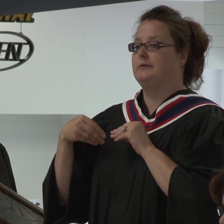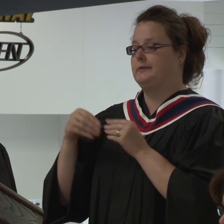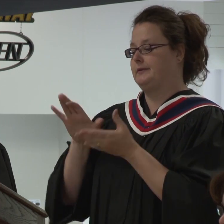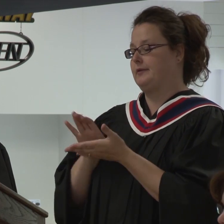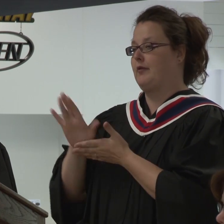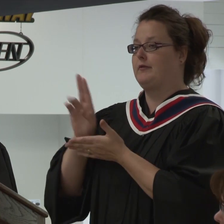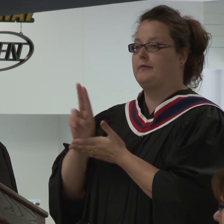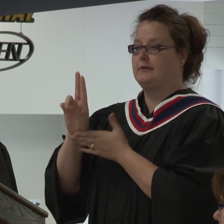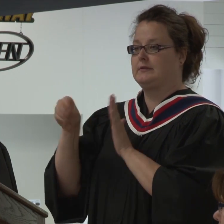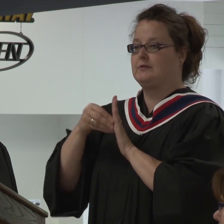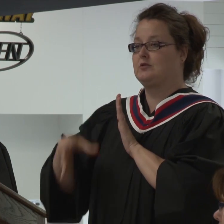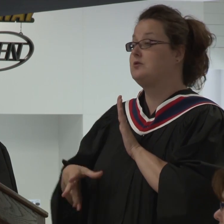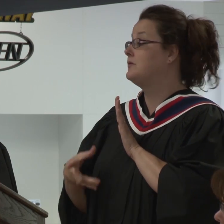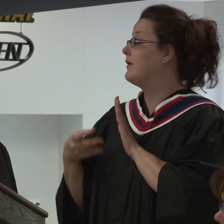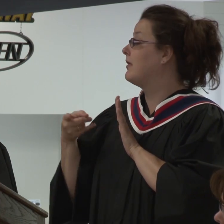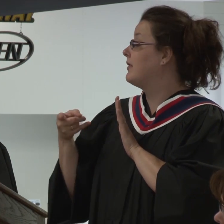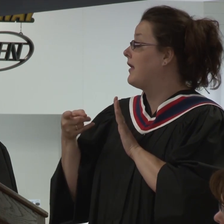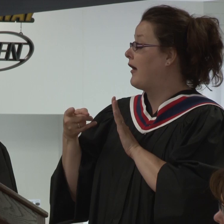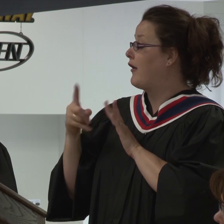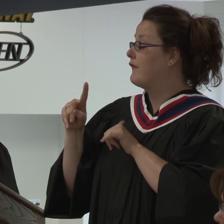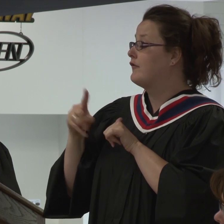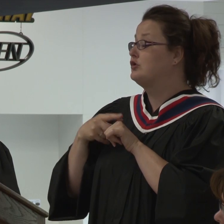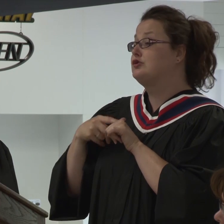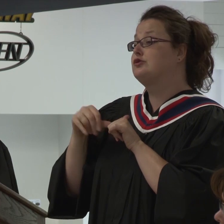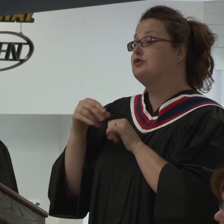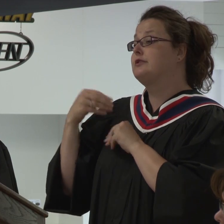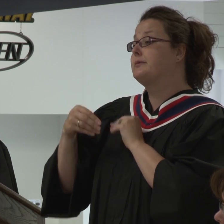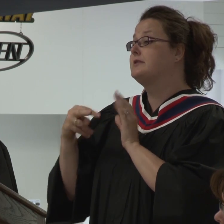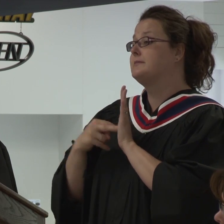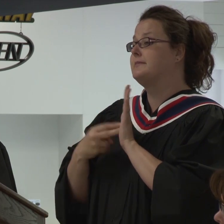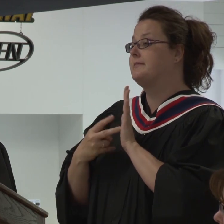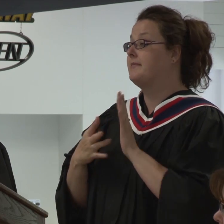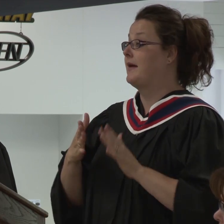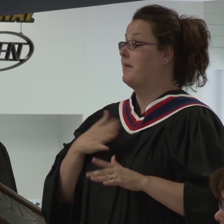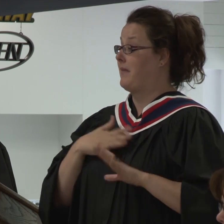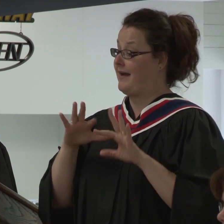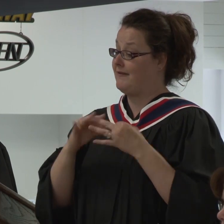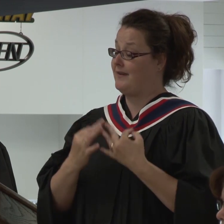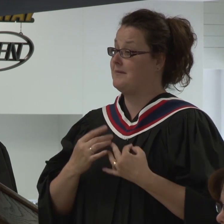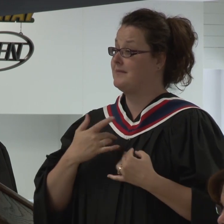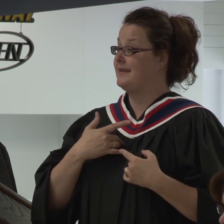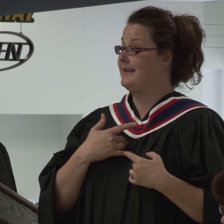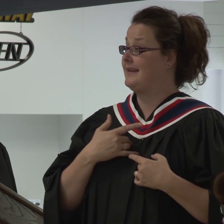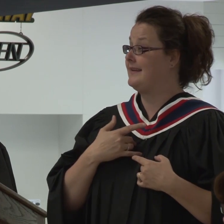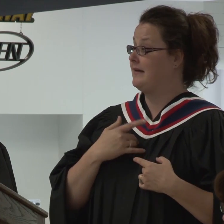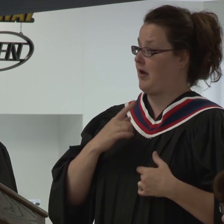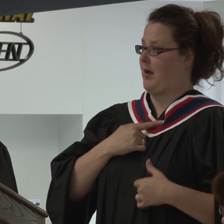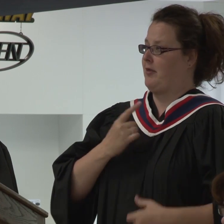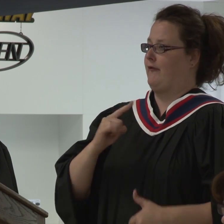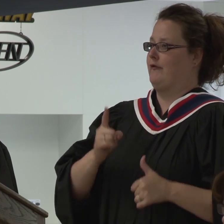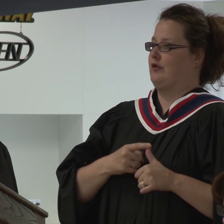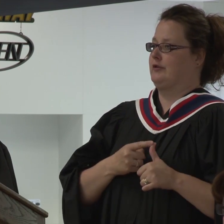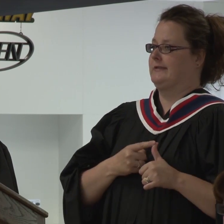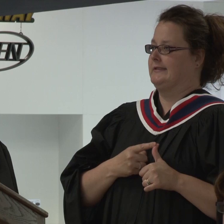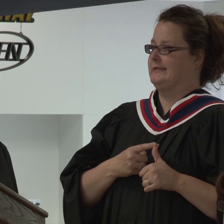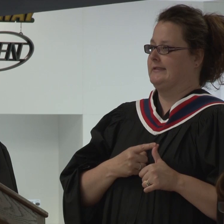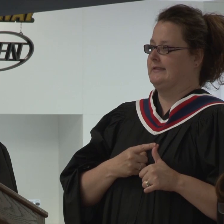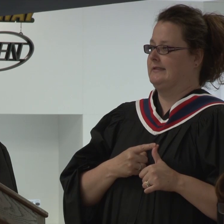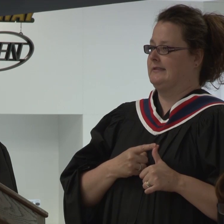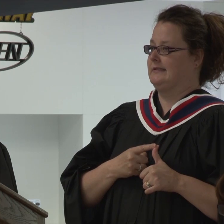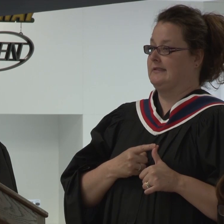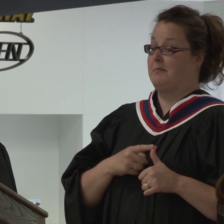student, meaning the first one among my siblings and my cousins of